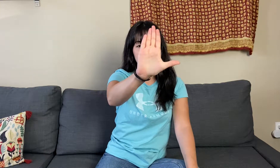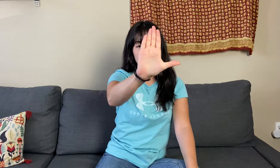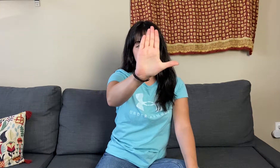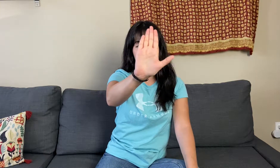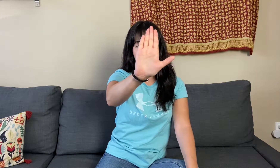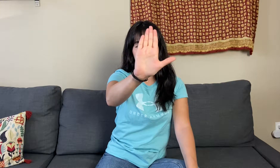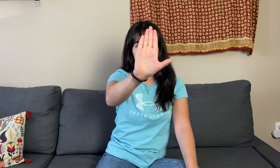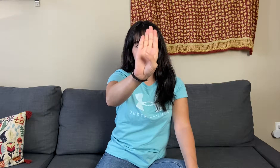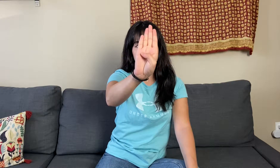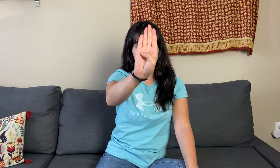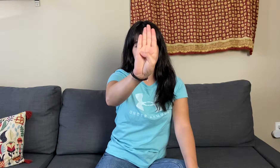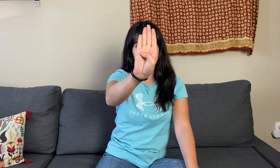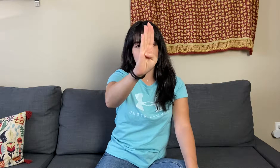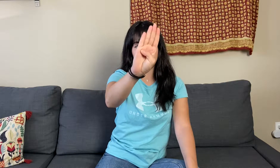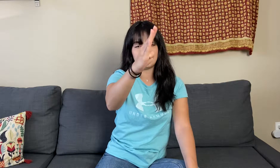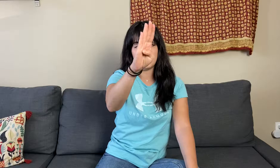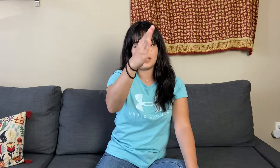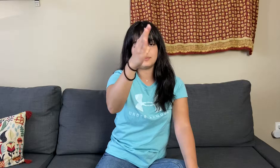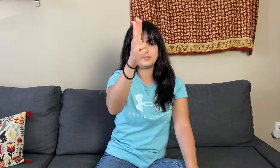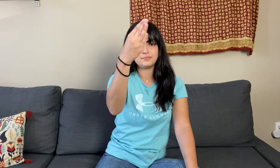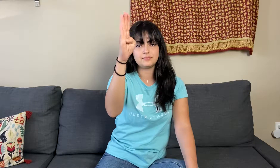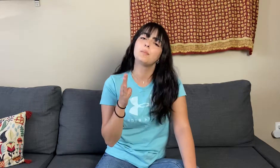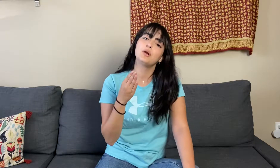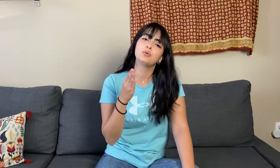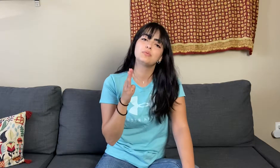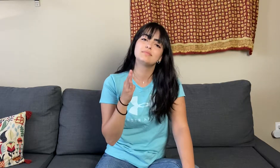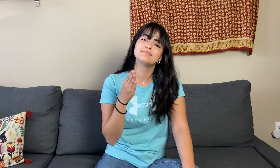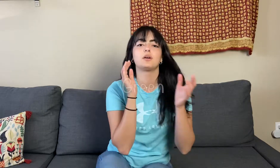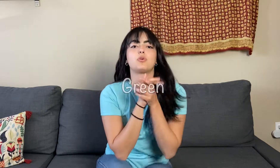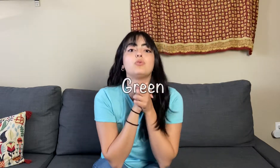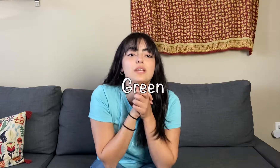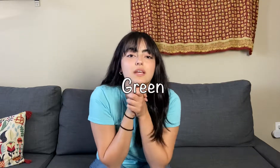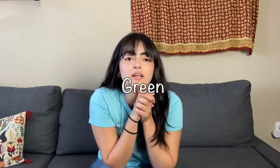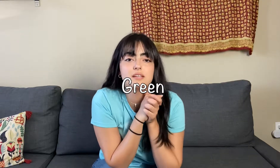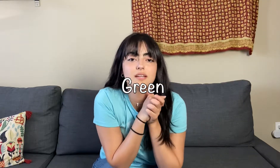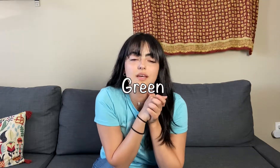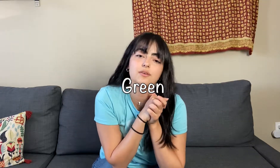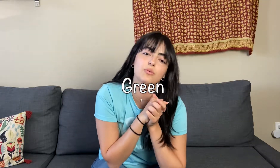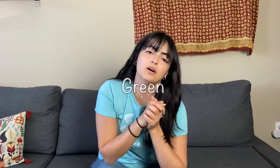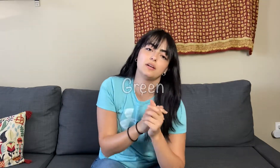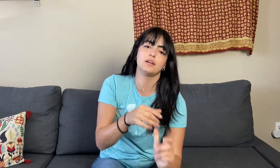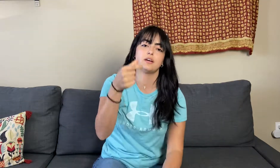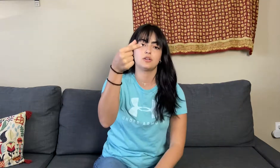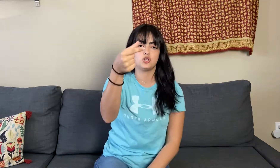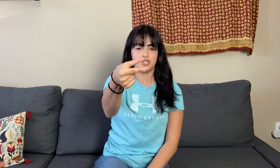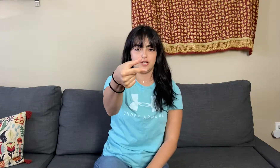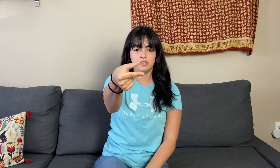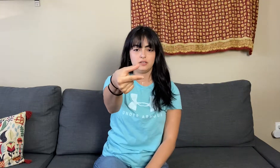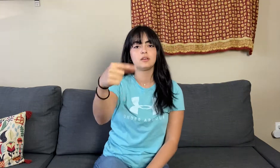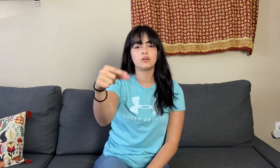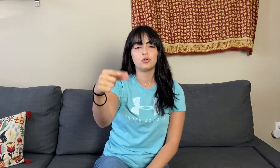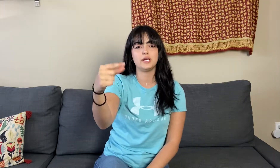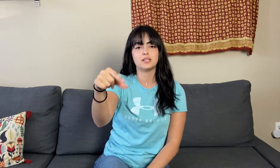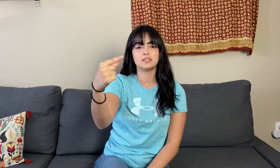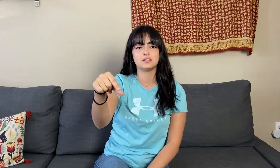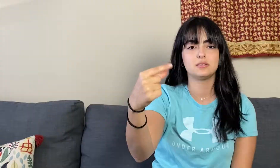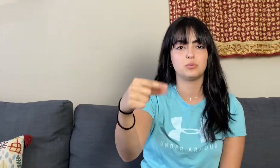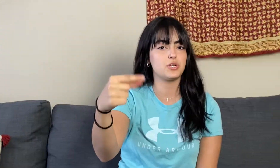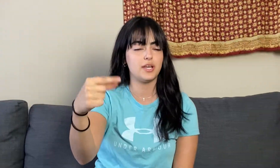Your thumb goes in and you shake it. Blue. Green is another one. G, green. We're shaking